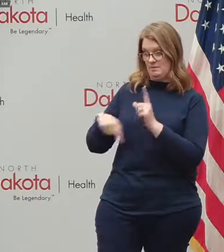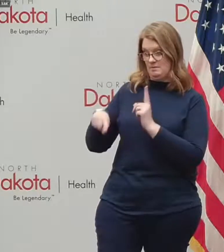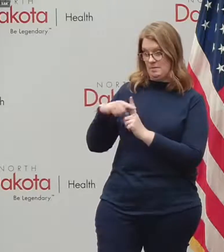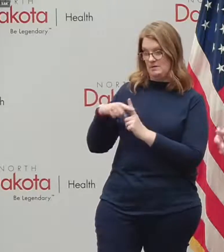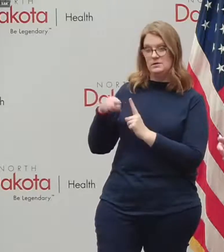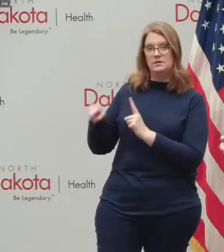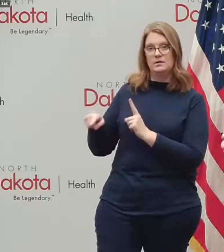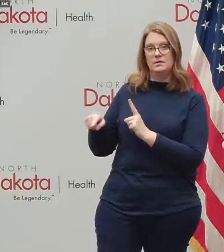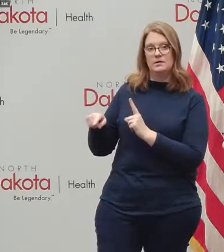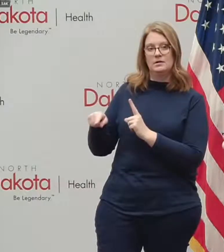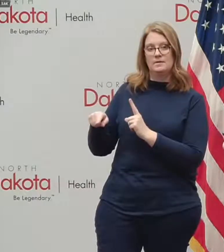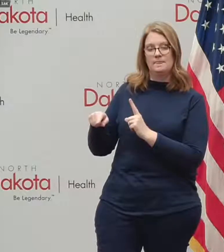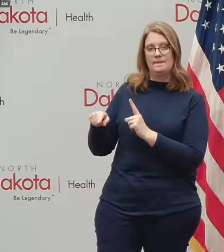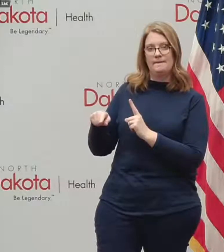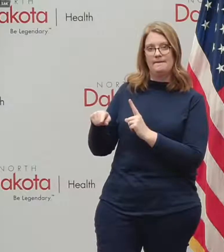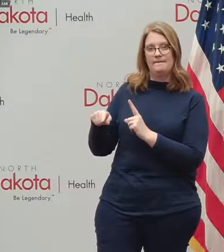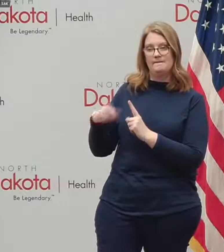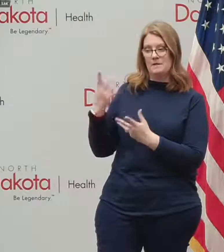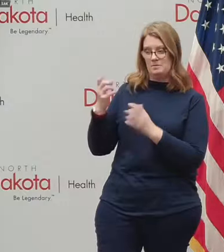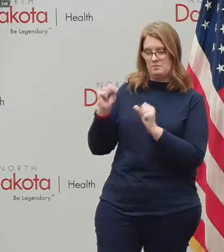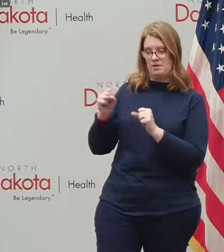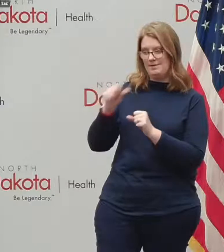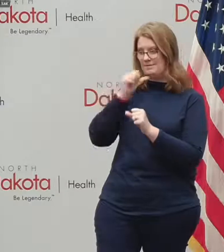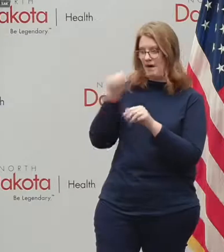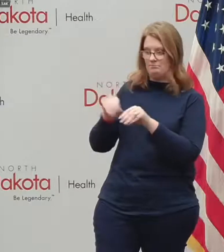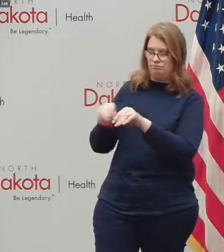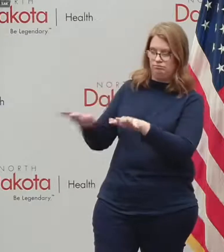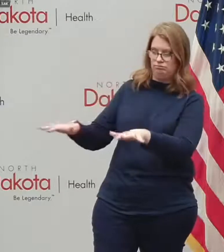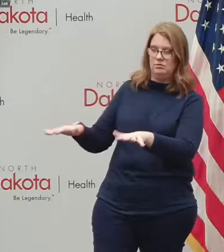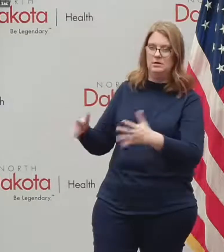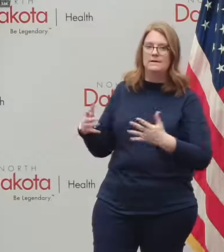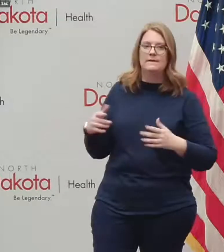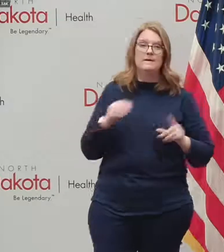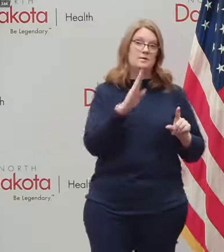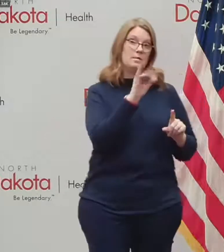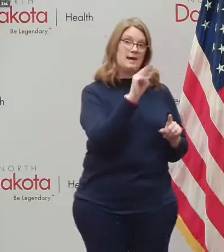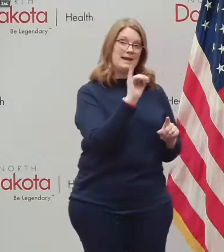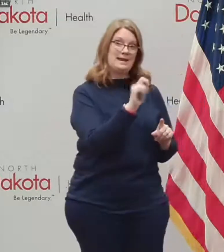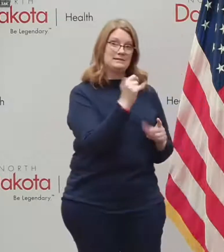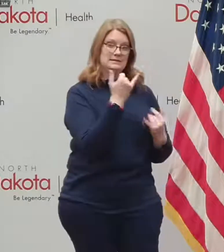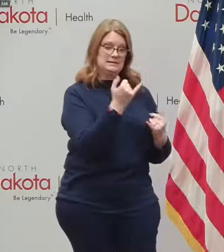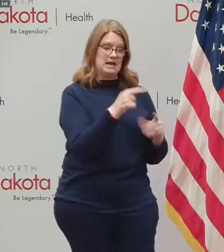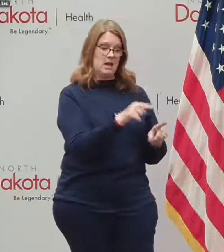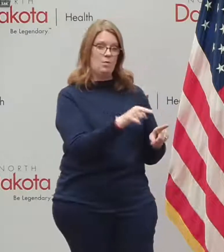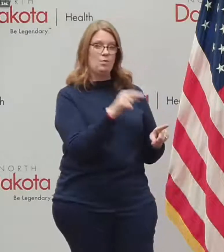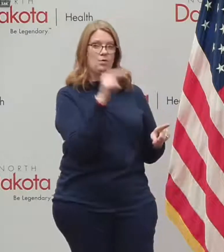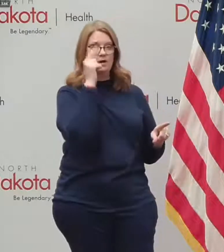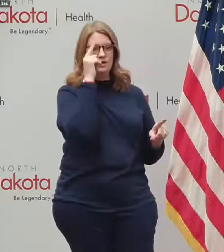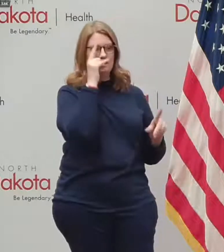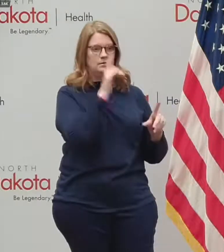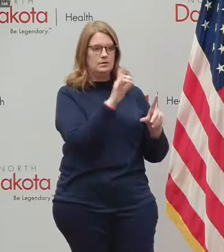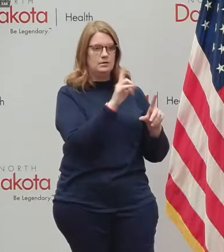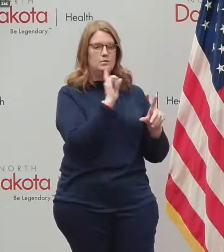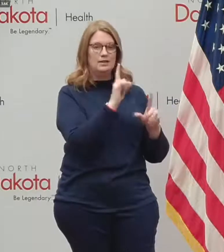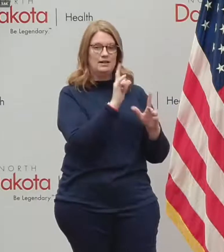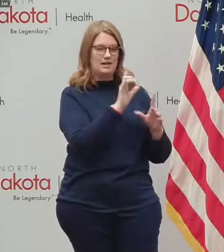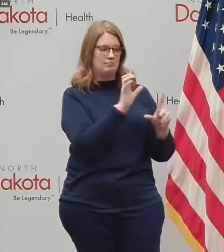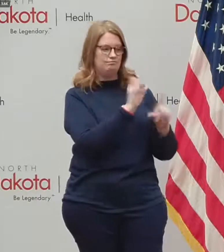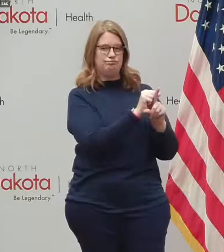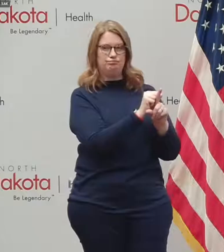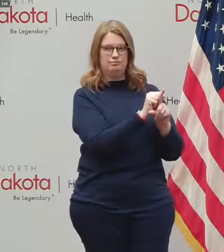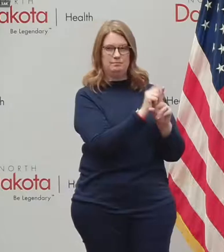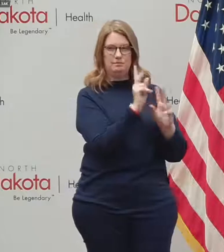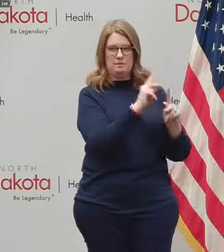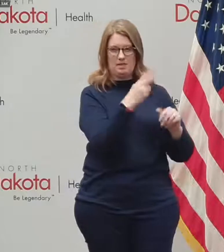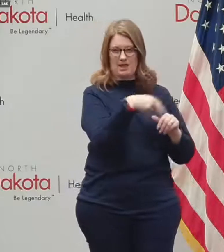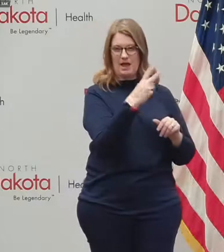position to actually be causing any contagion for anyone else. The Binax Now tests because they catch people with a higher viral load, may actually